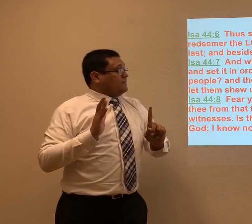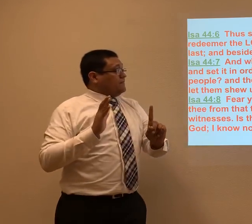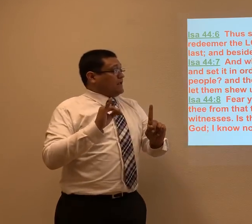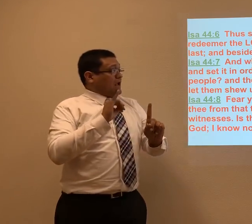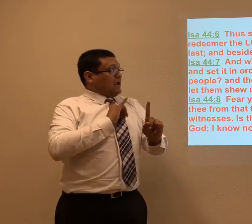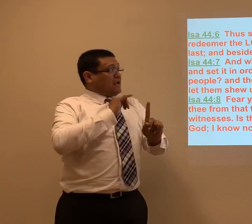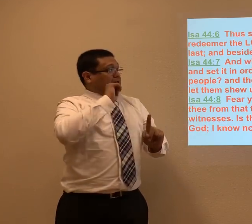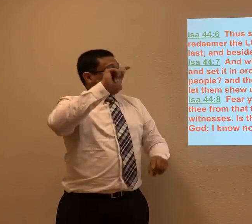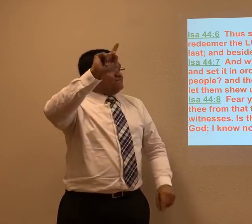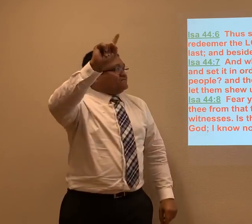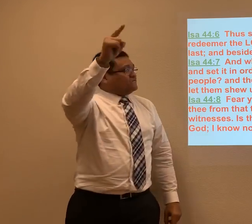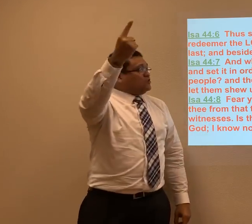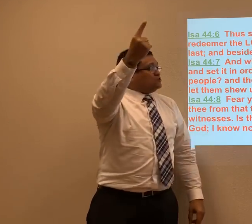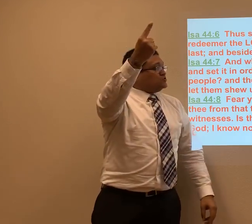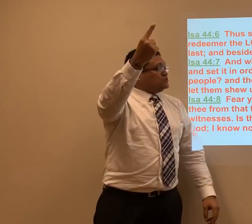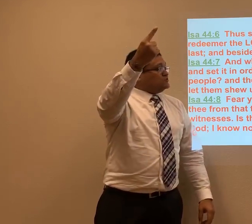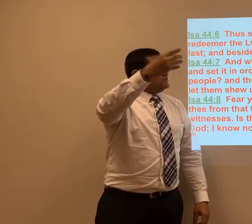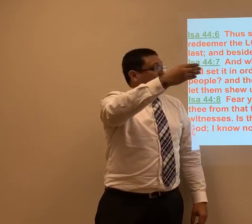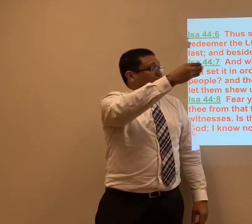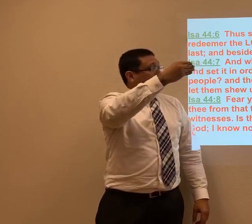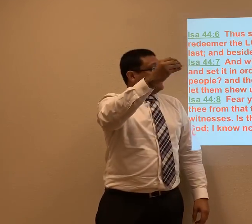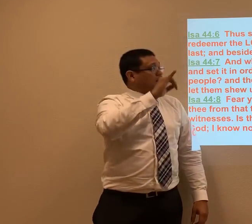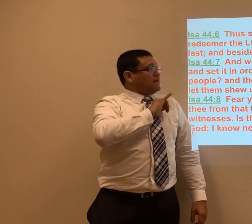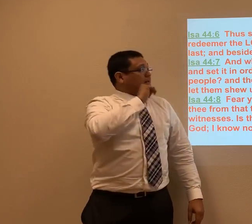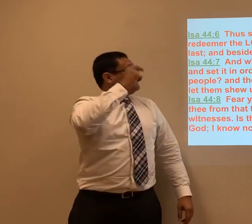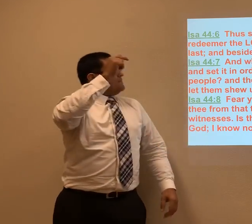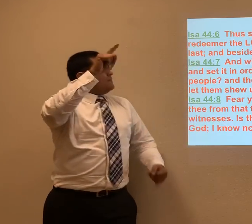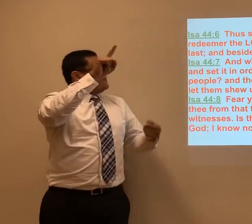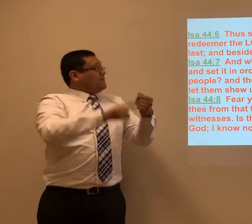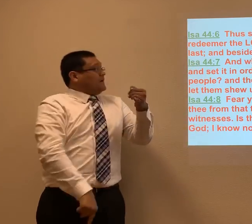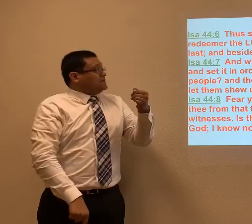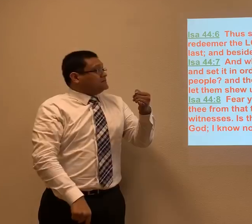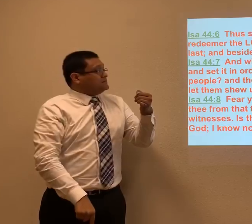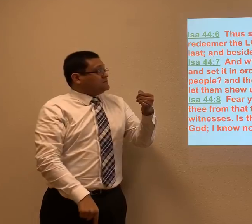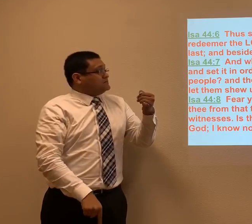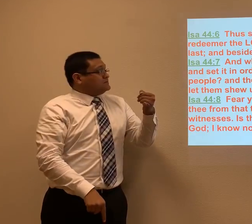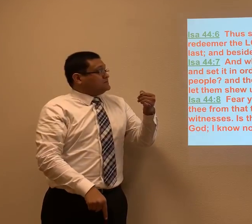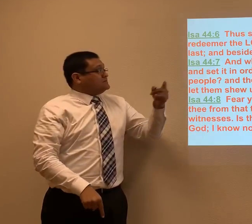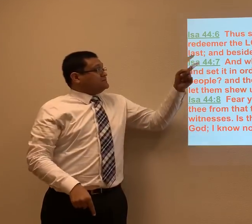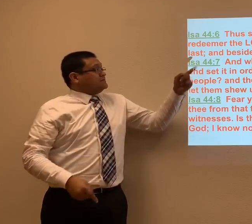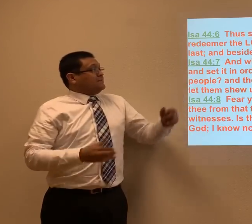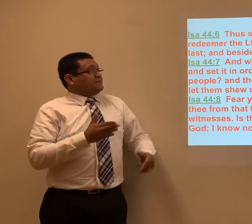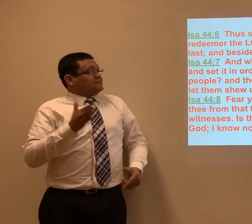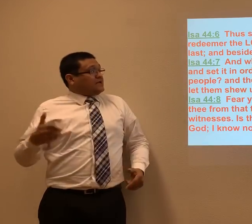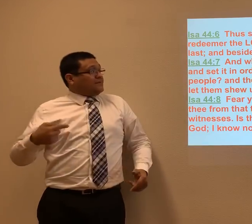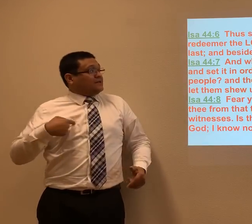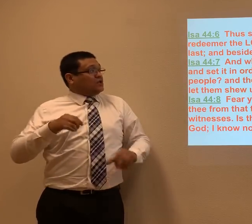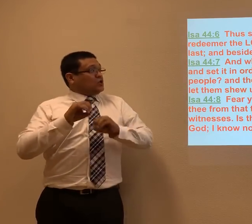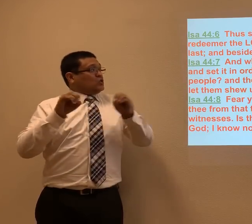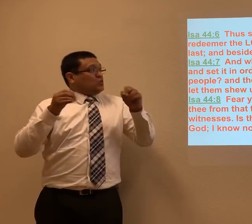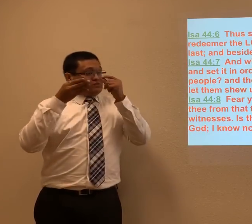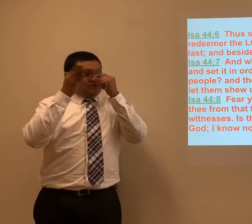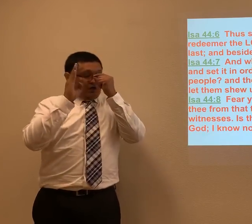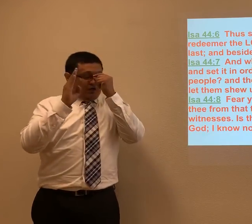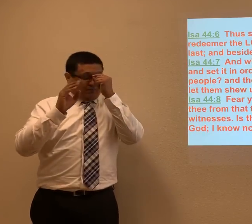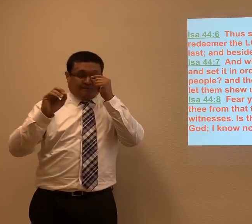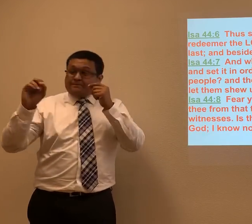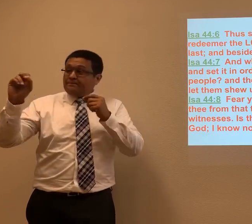the Lord of hosts, I am the first, I am the last, and beside me